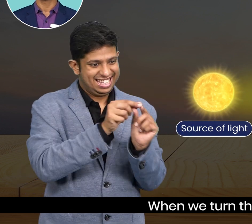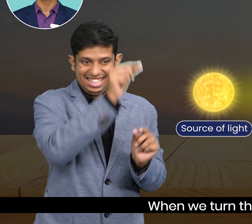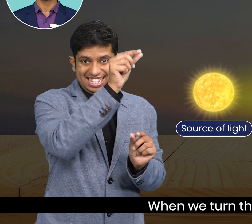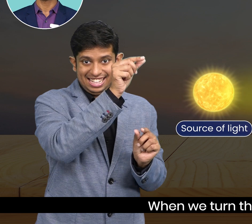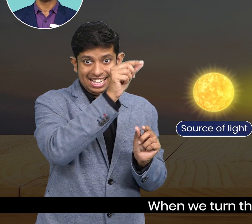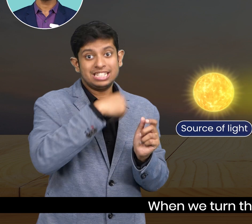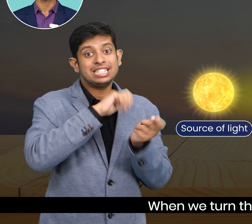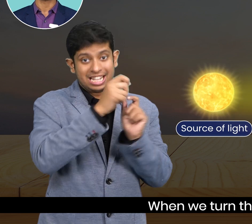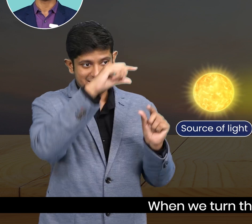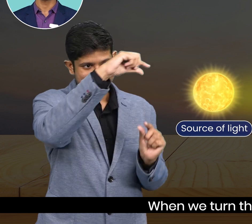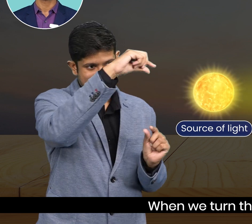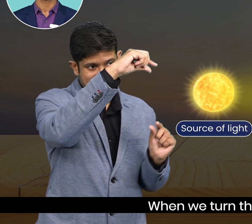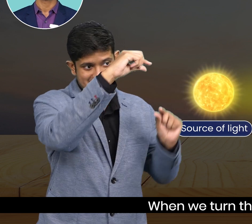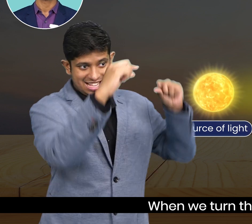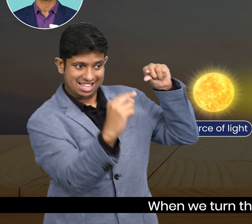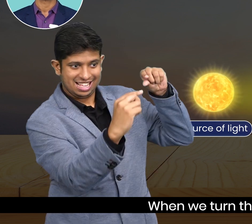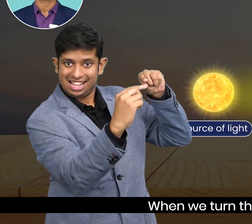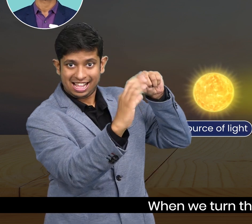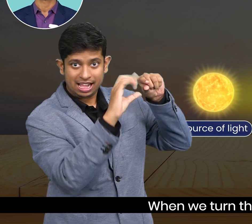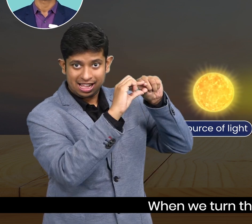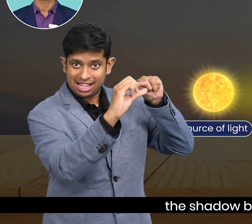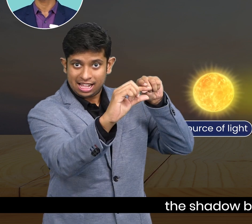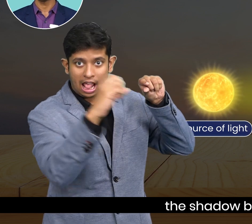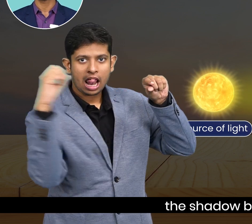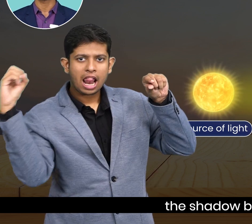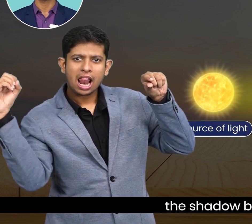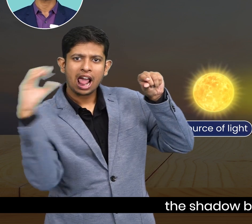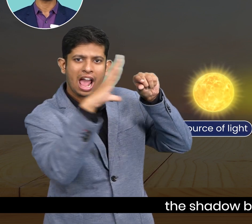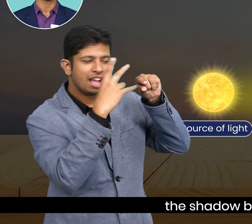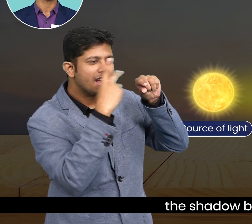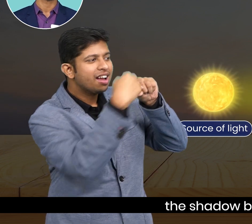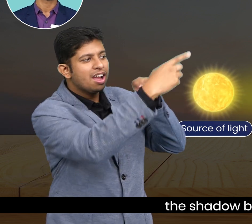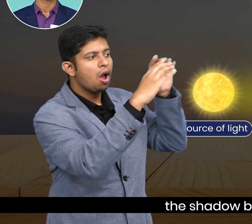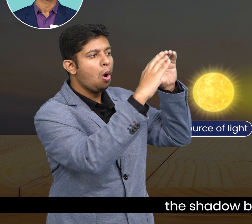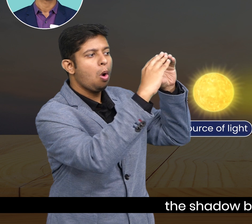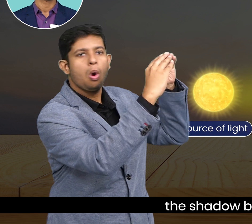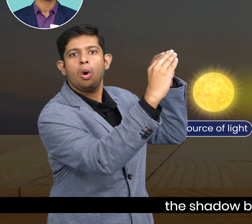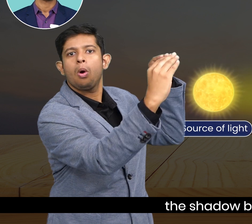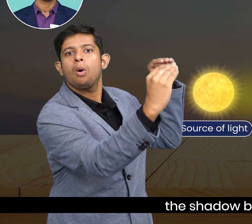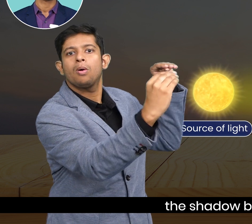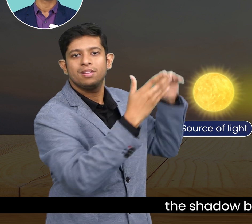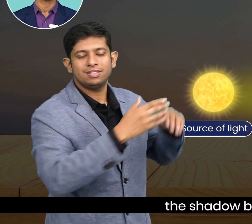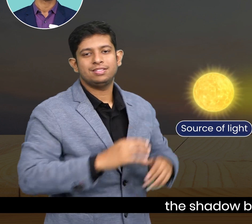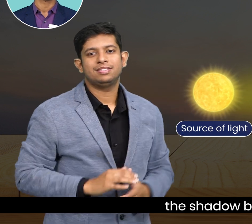When we turn the pen horizontally, the shadow becomes round.